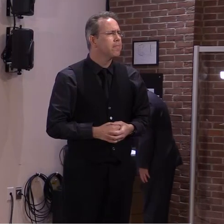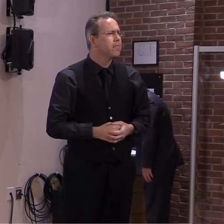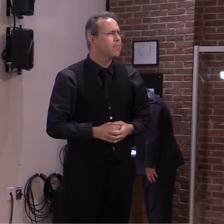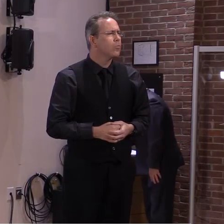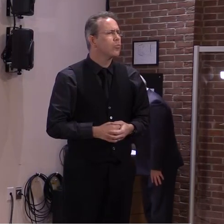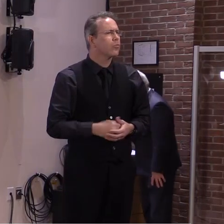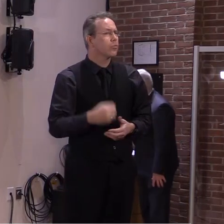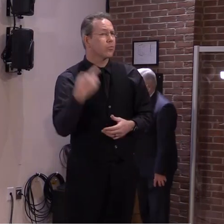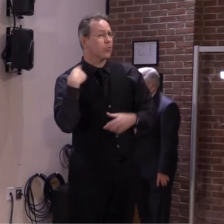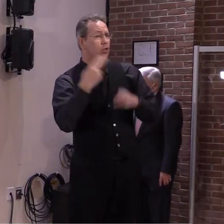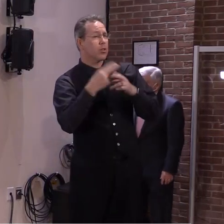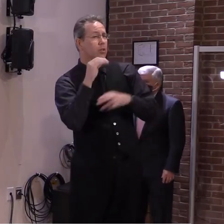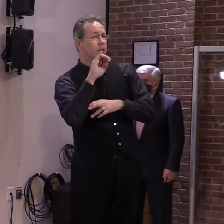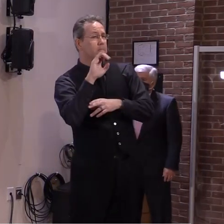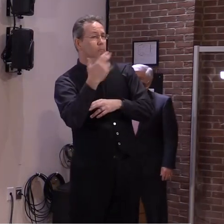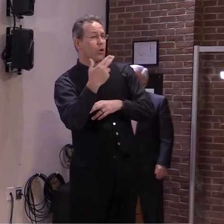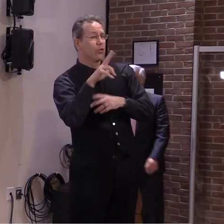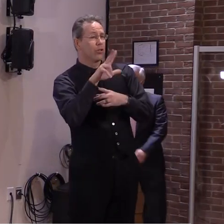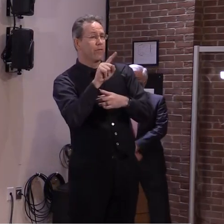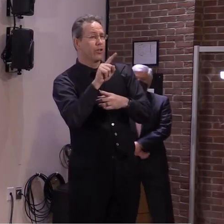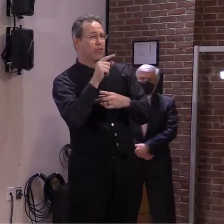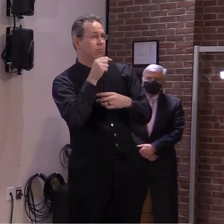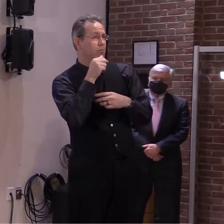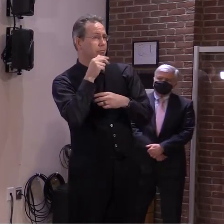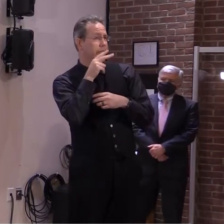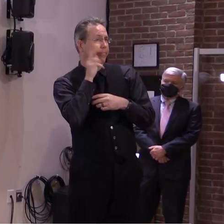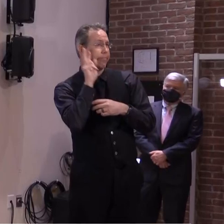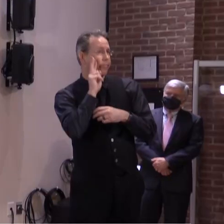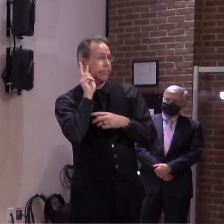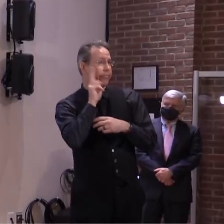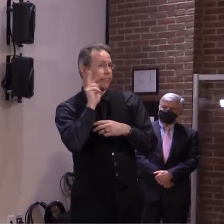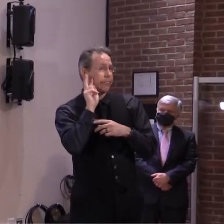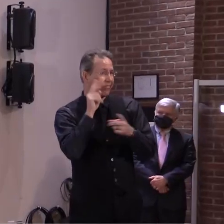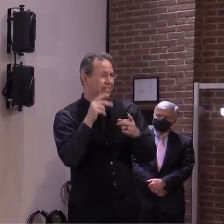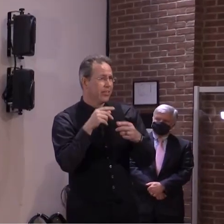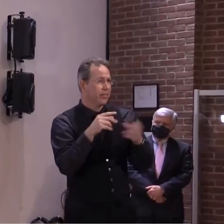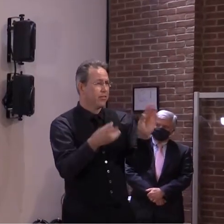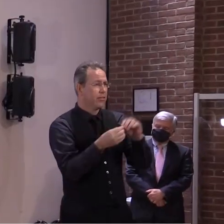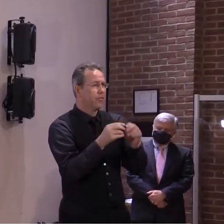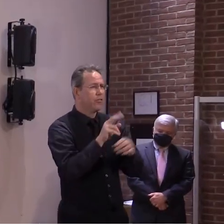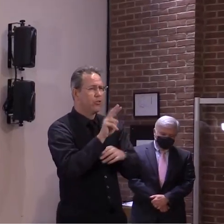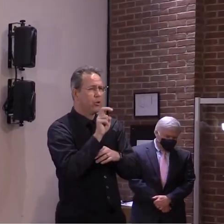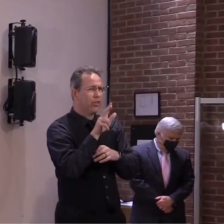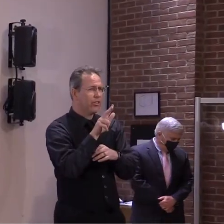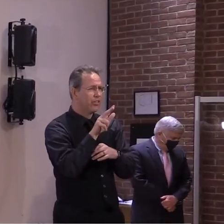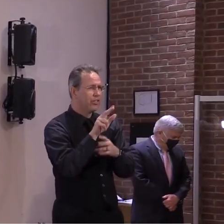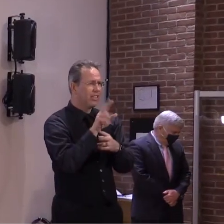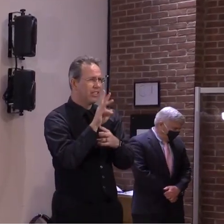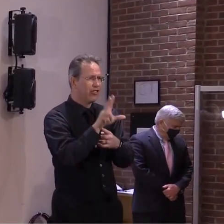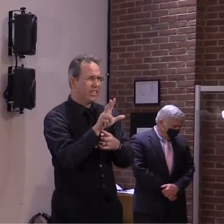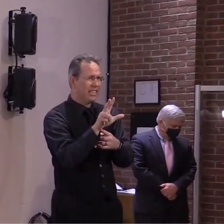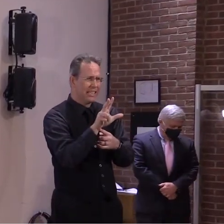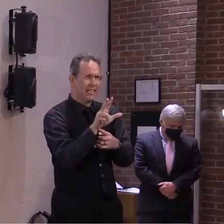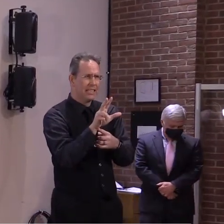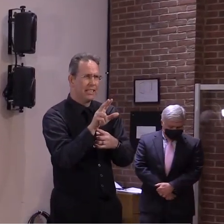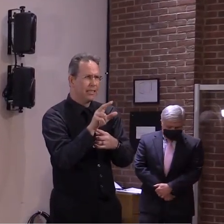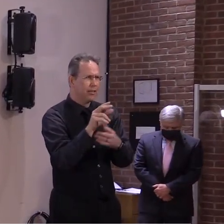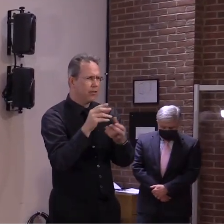more likely to be asymptomatic and just not know they have it? Do you think that accounts for any of this increased spread and rising cases?